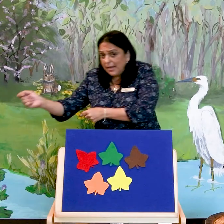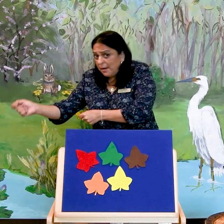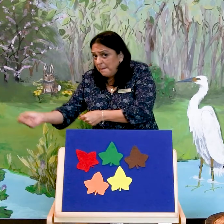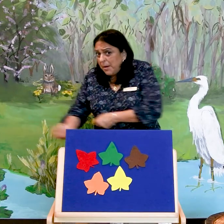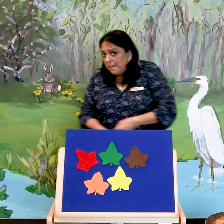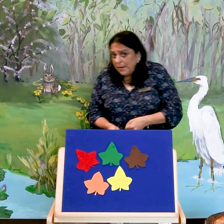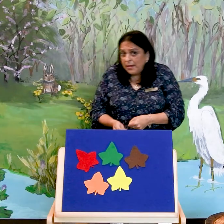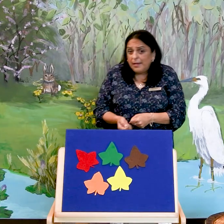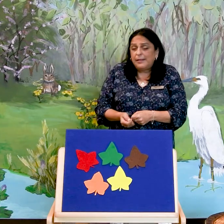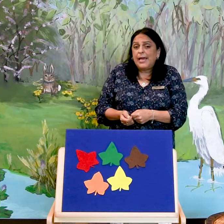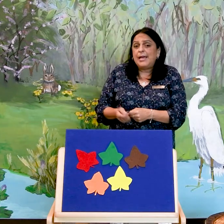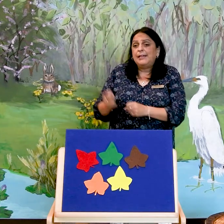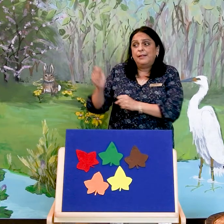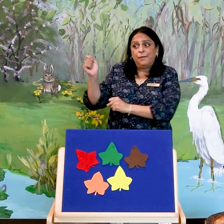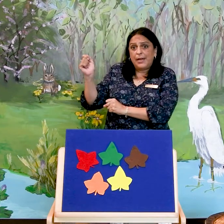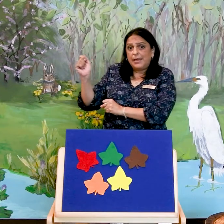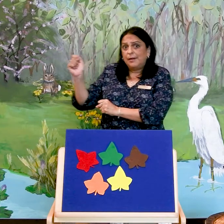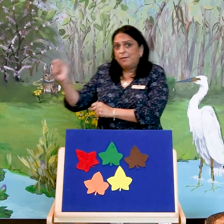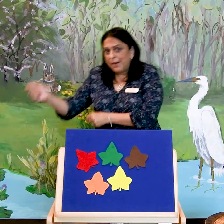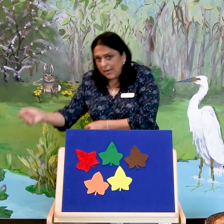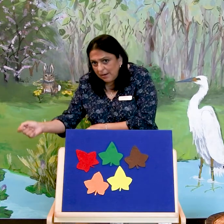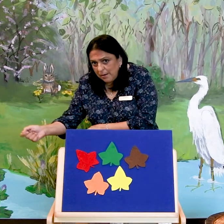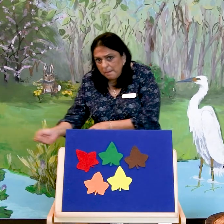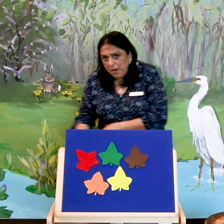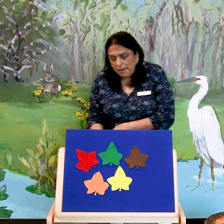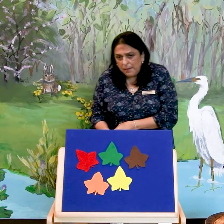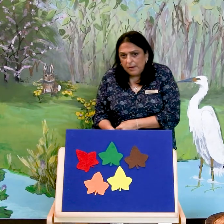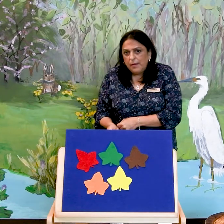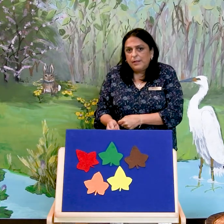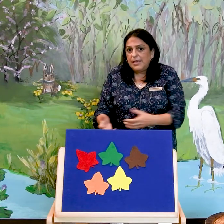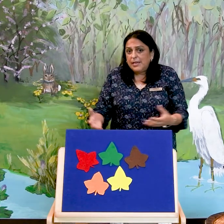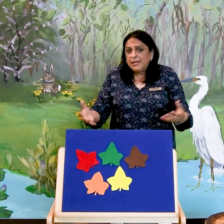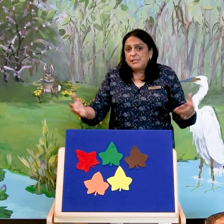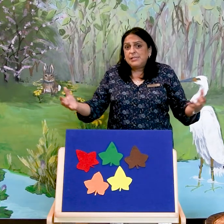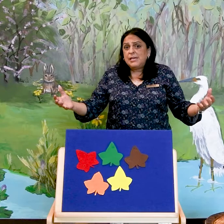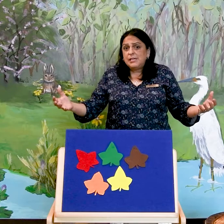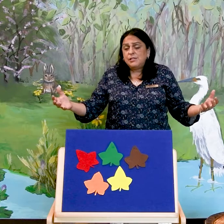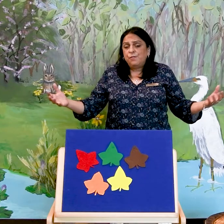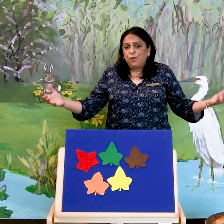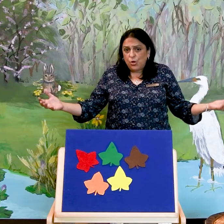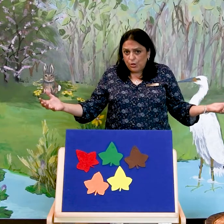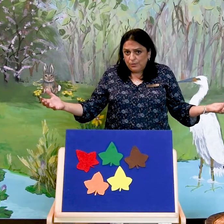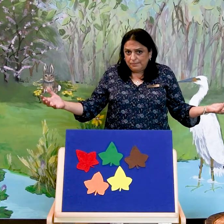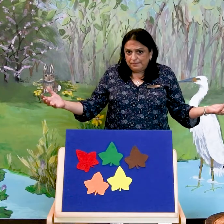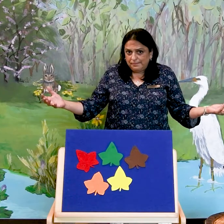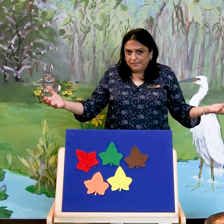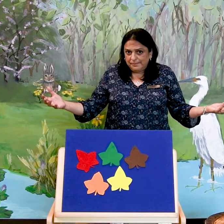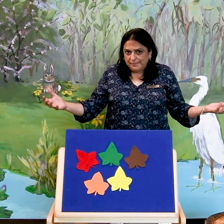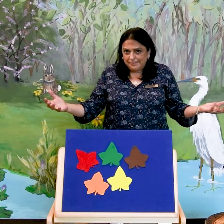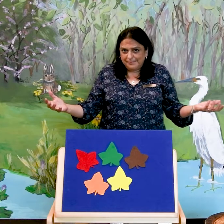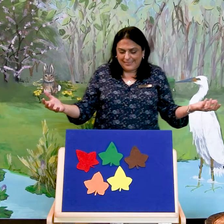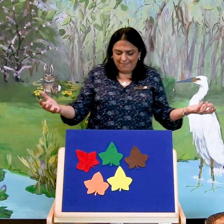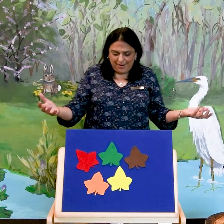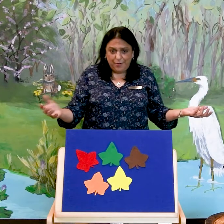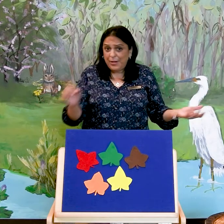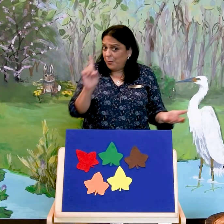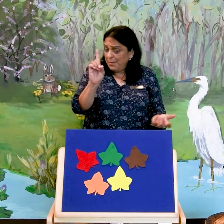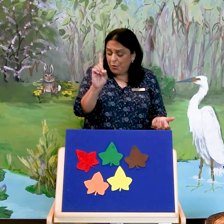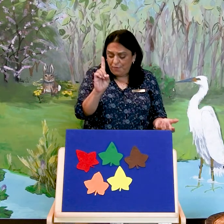him up. Take the rake and rake them up. This is fall. Very well, one more